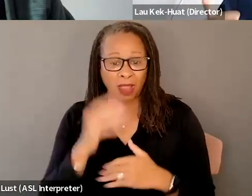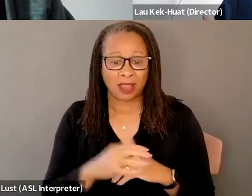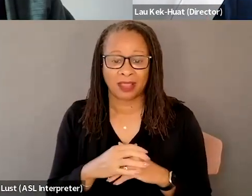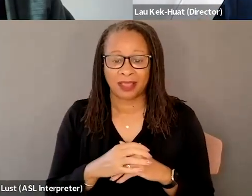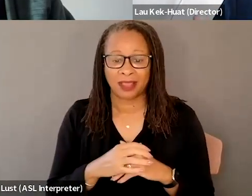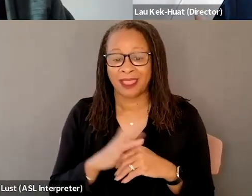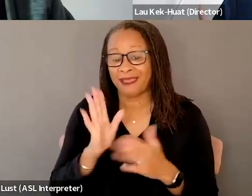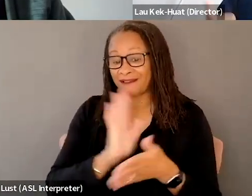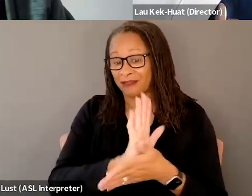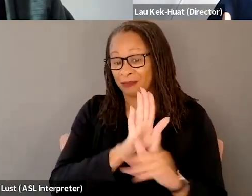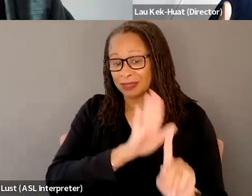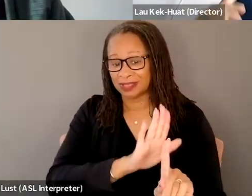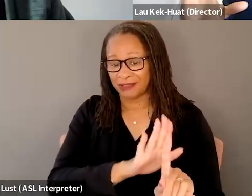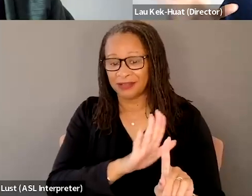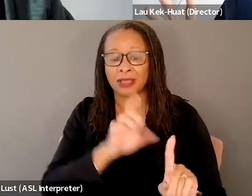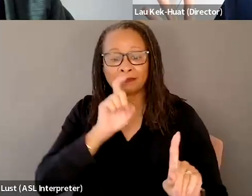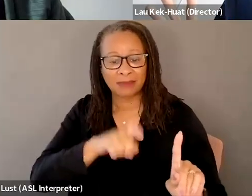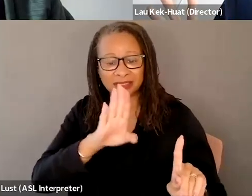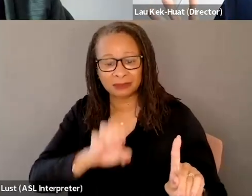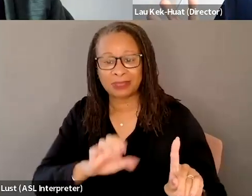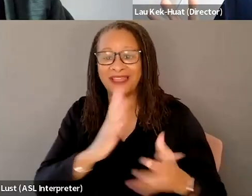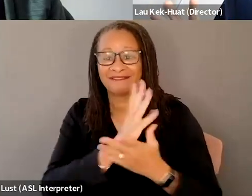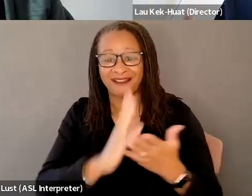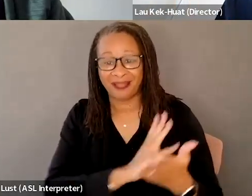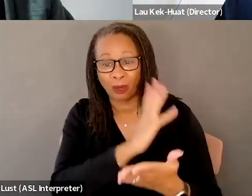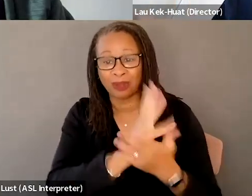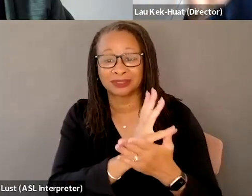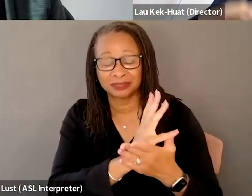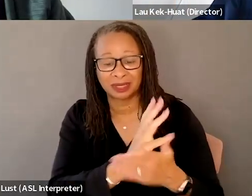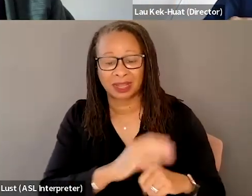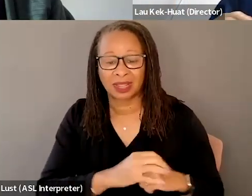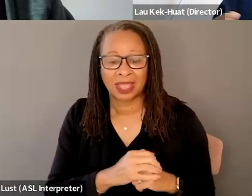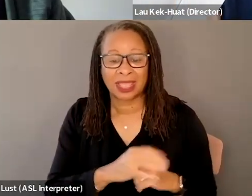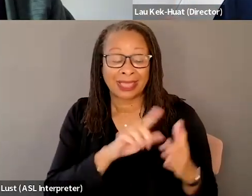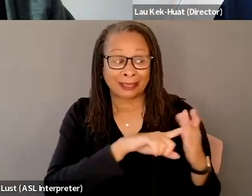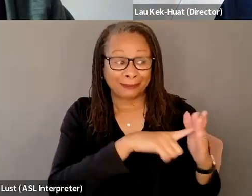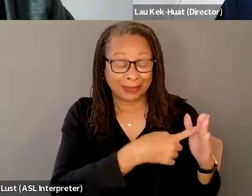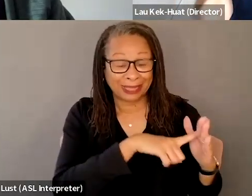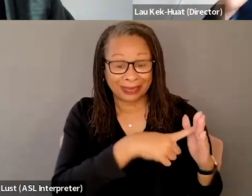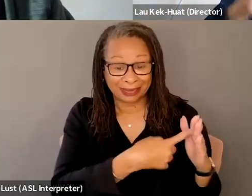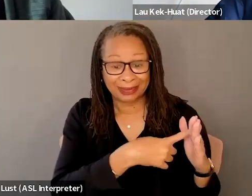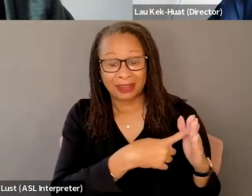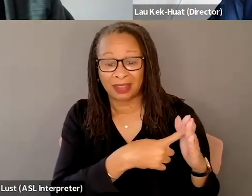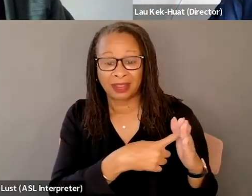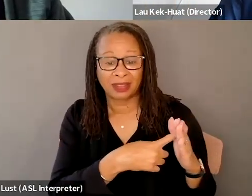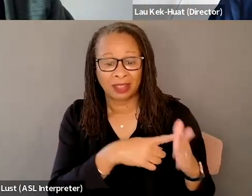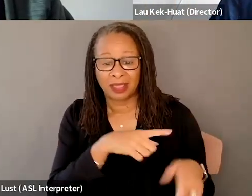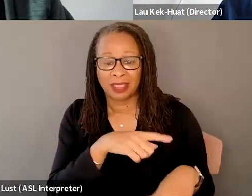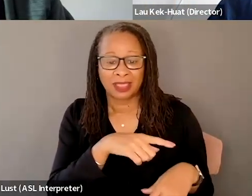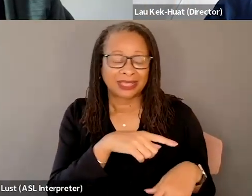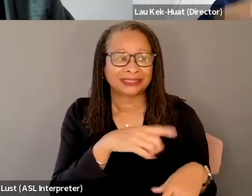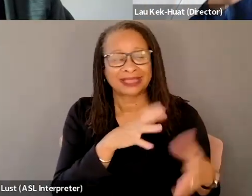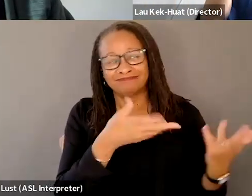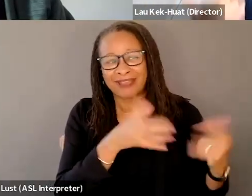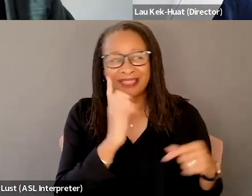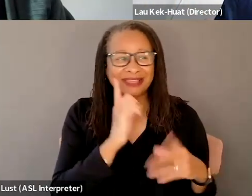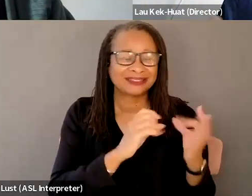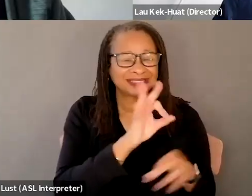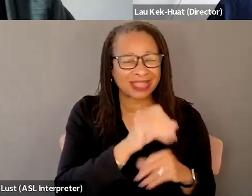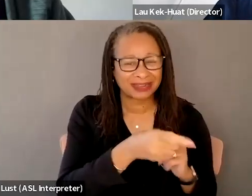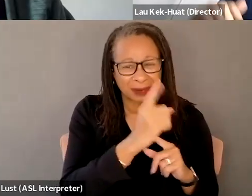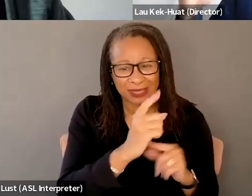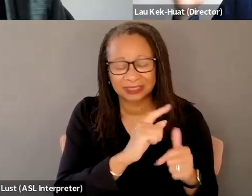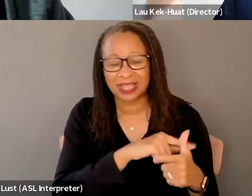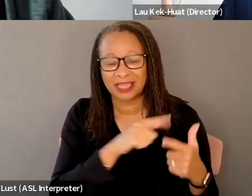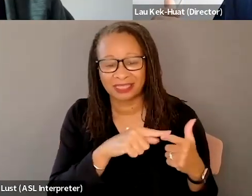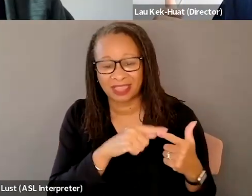film actually has to be 5 hours. In the beginning, the plan is like just 90 minutes, and then it extends to